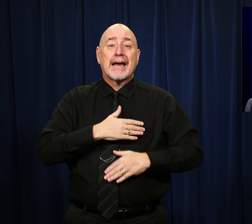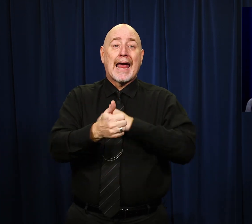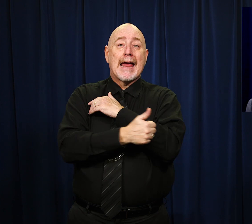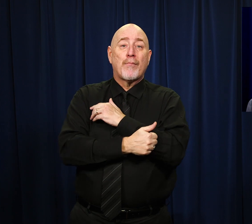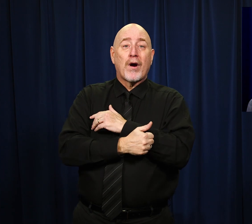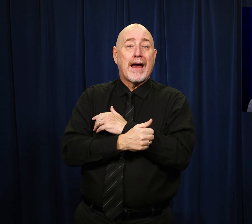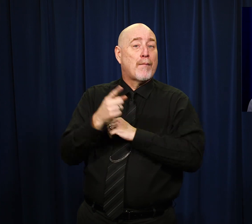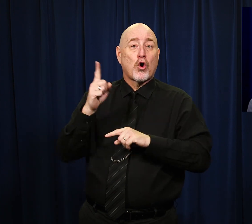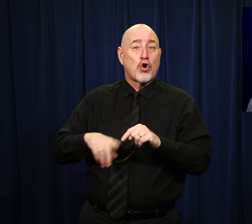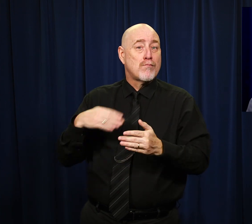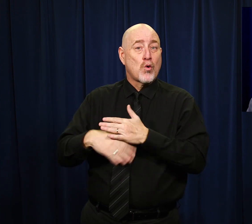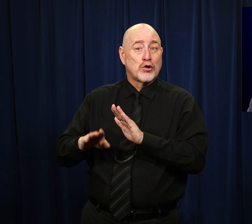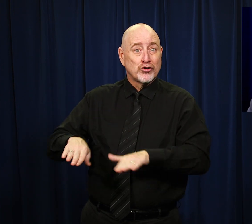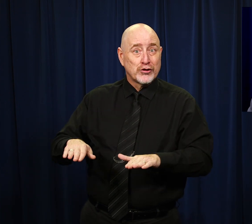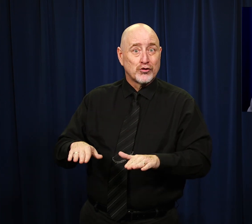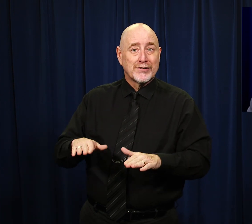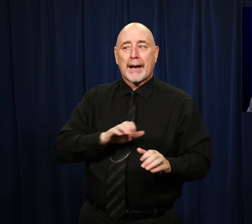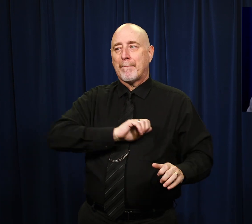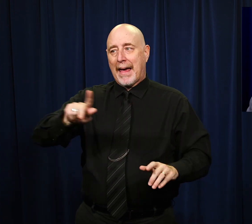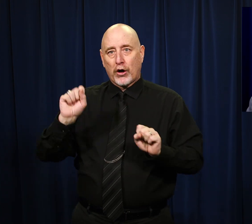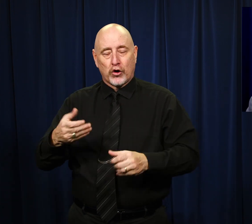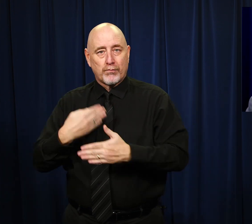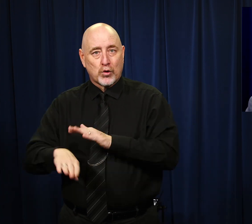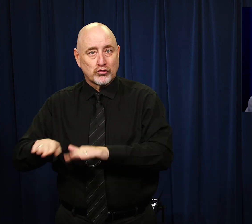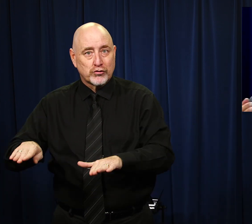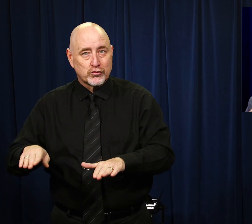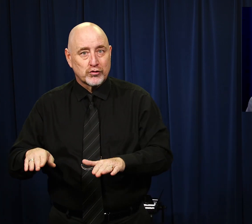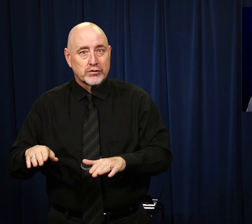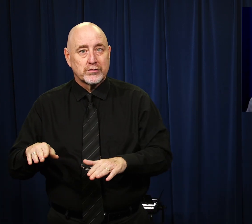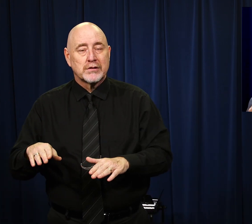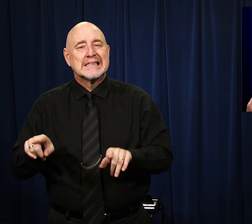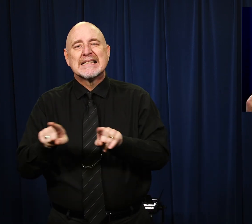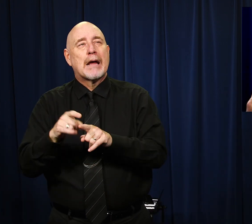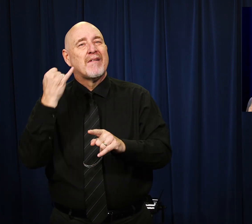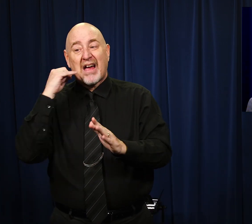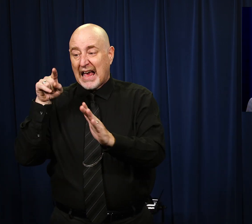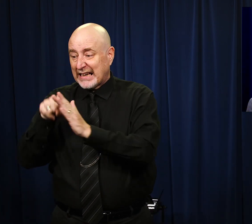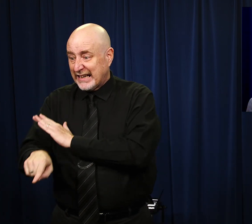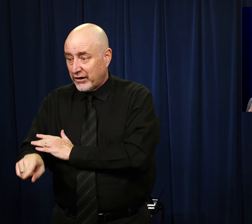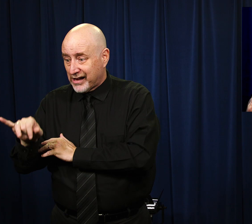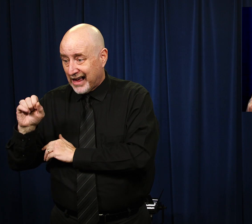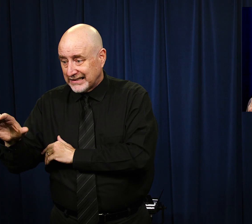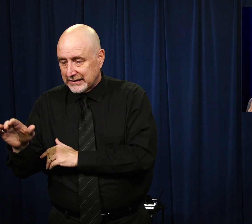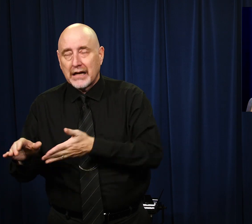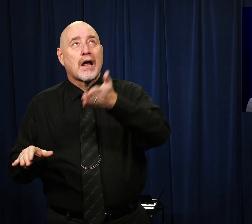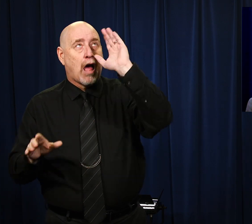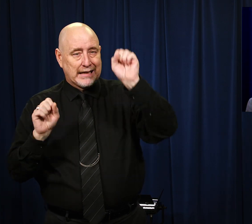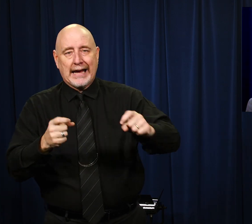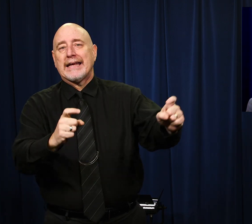then now could reproduce, just as he would kill Isaac, now God could give him back to him. What faith